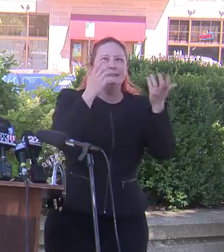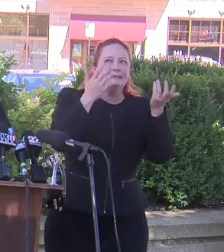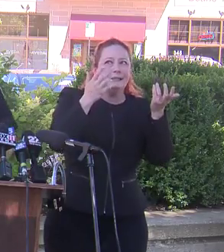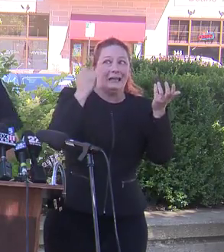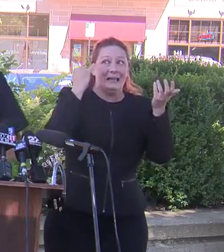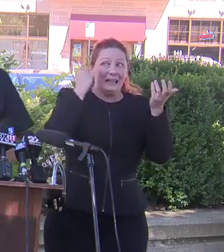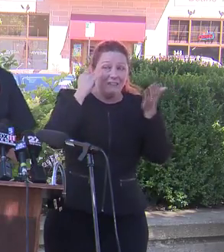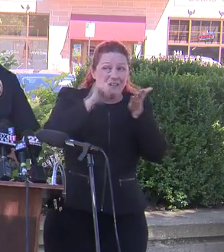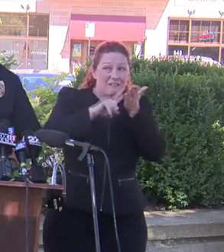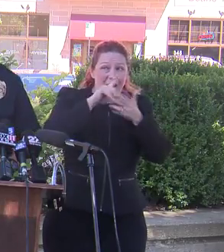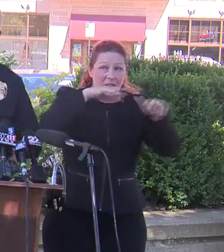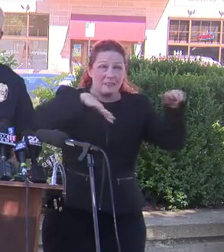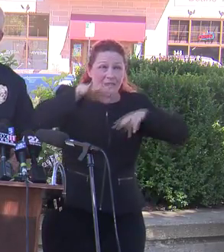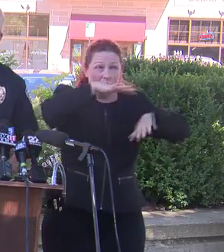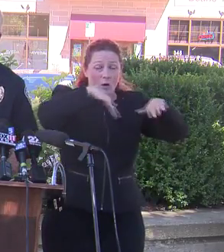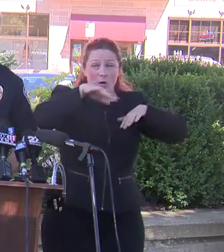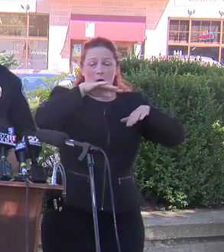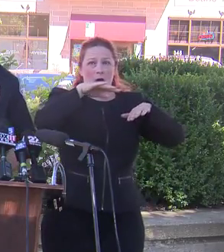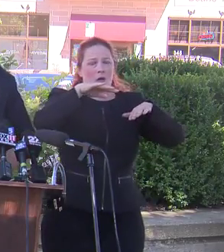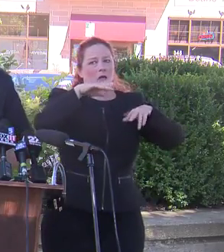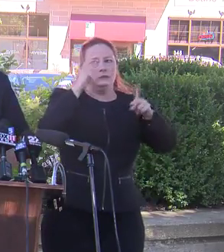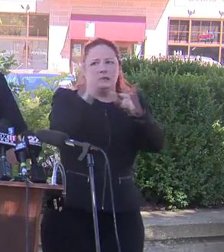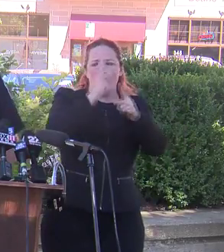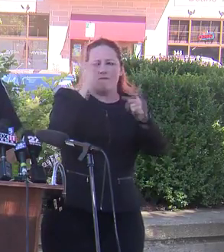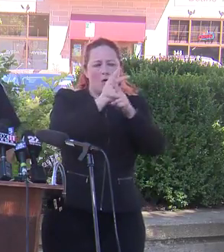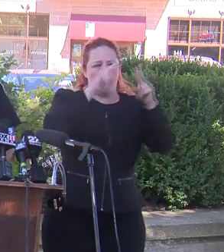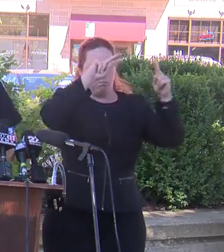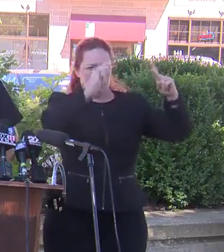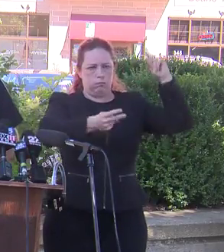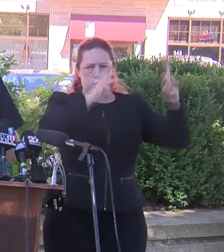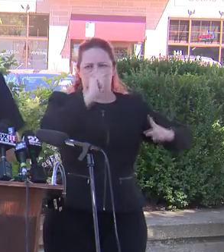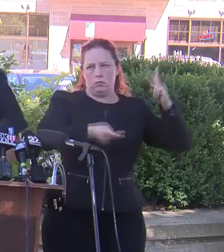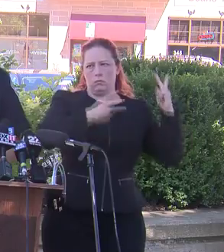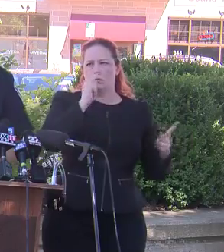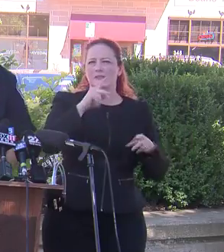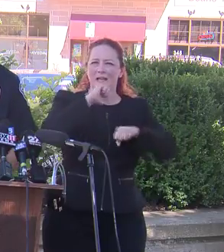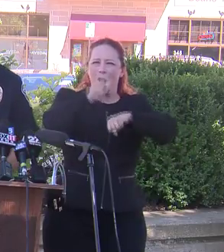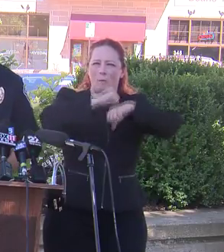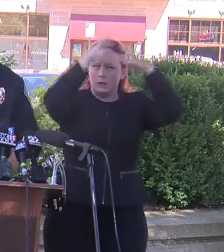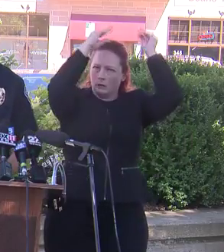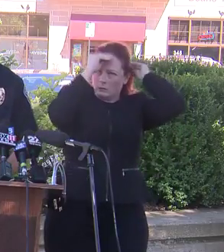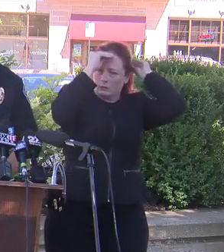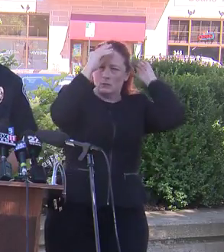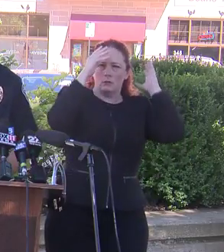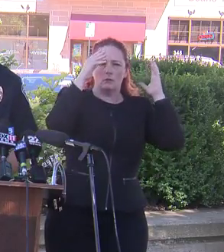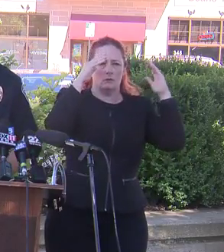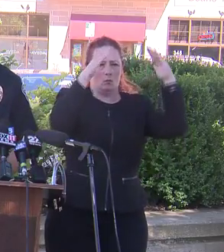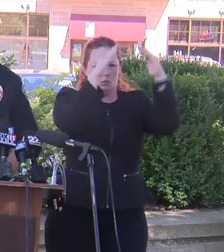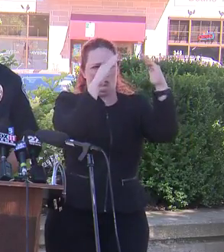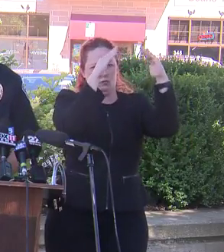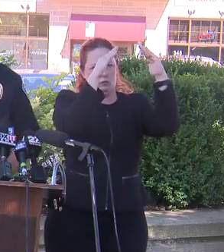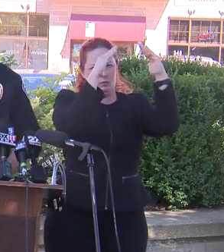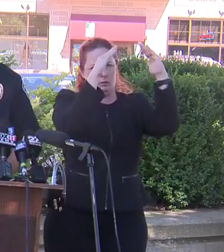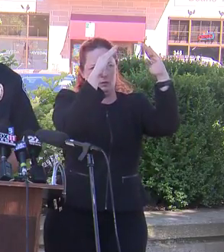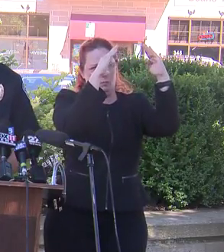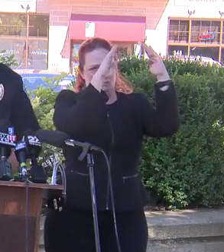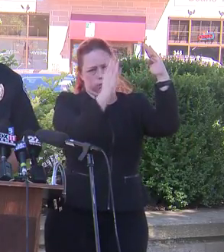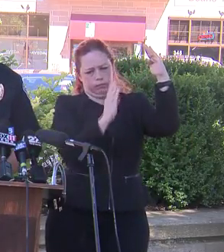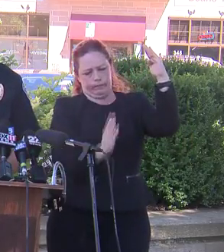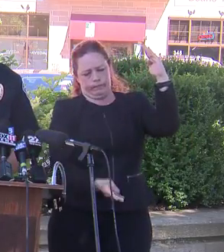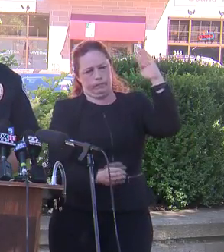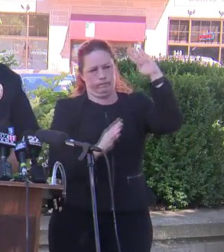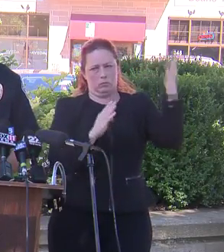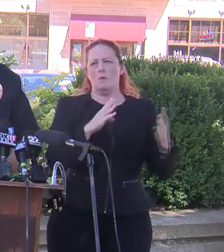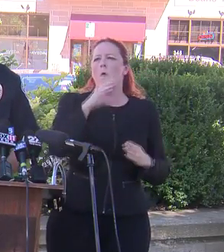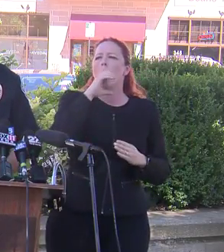falling. That's why if those of you have been filming or coming up to the fence site, you'll see our investigators wearing hard helmets. It's for that reason. That is our old